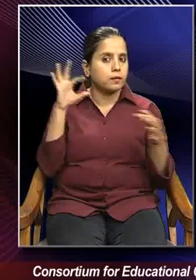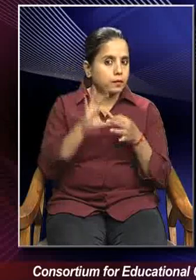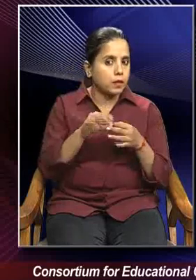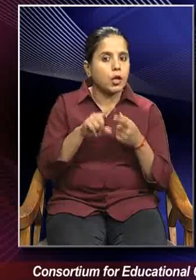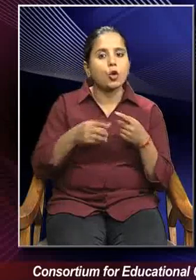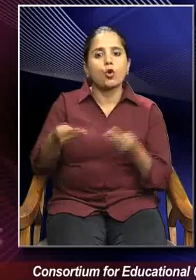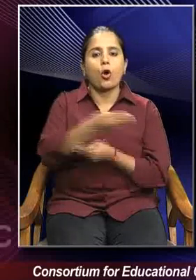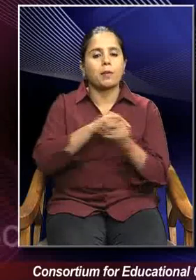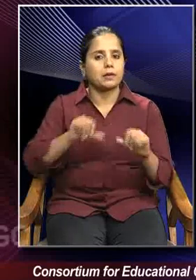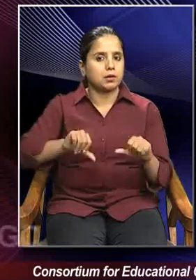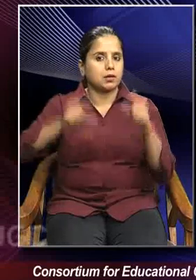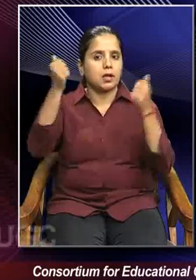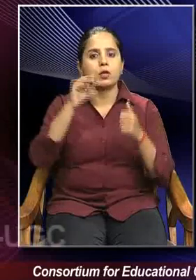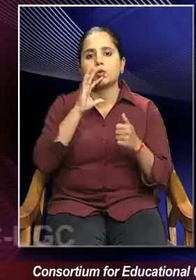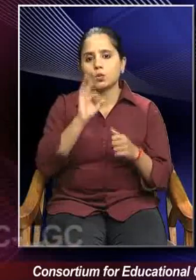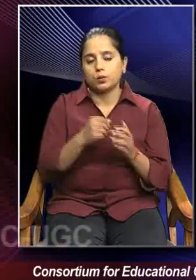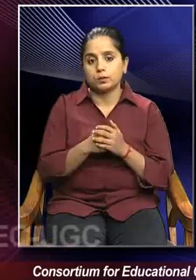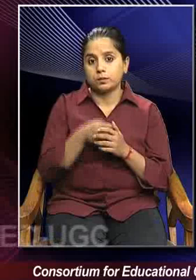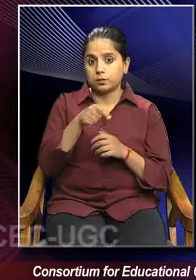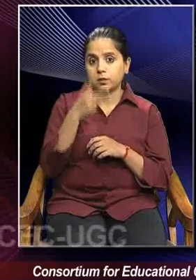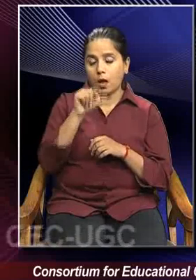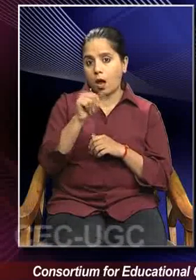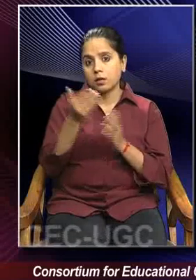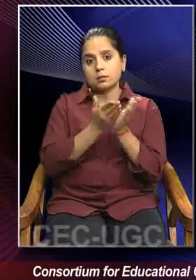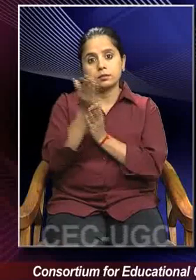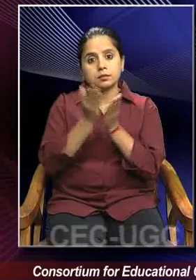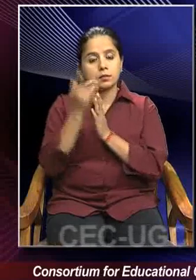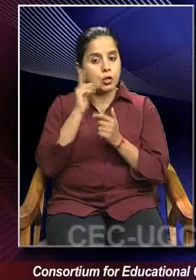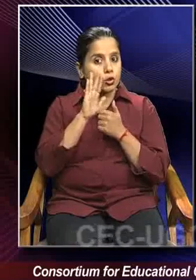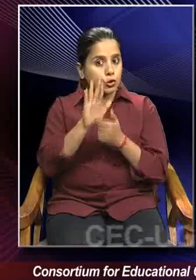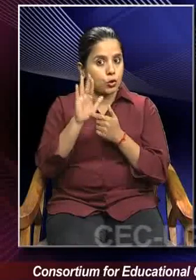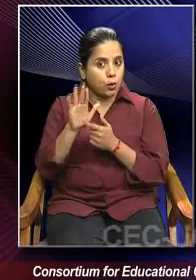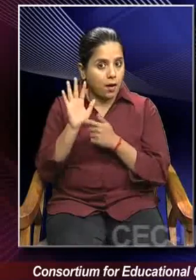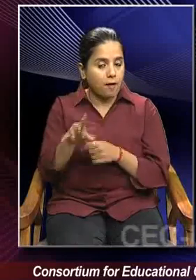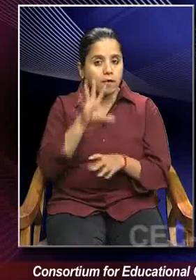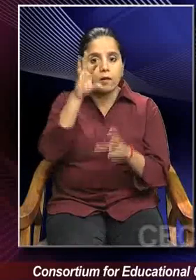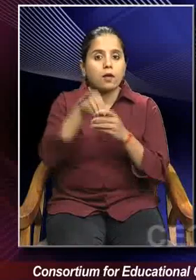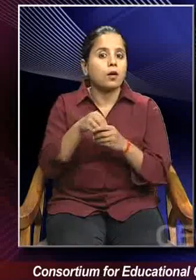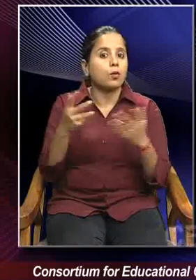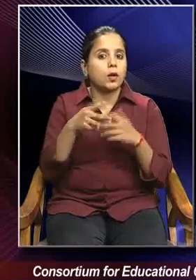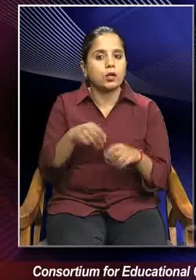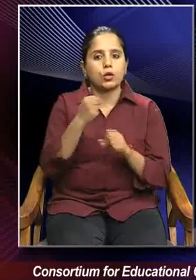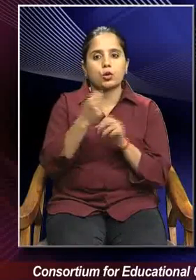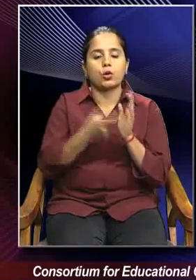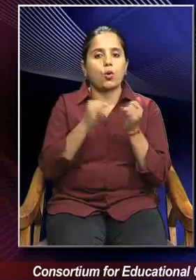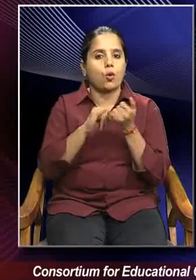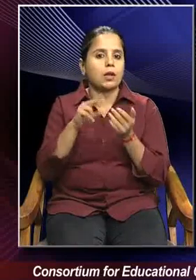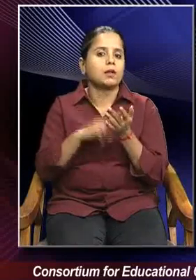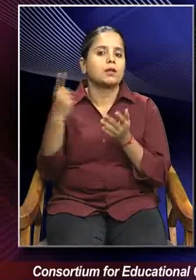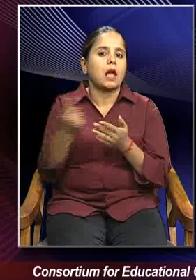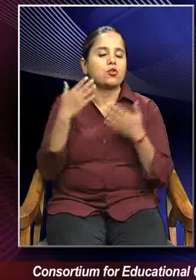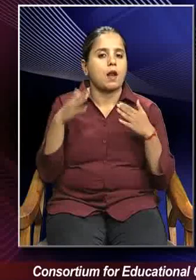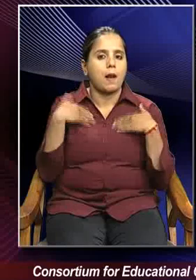economic success. These alternative indicators include gross national